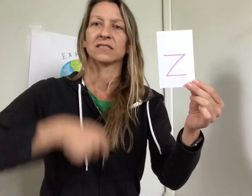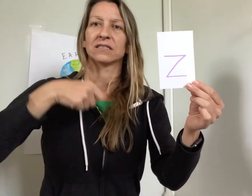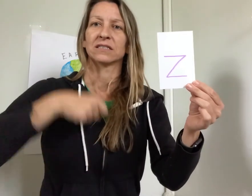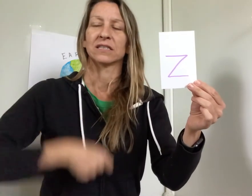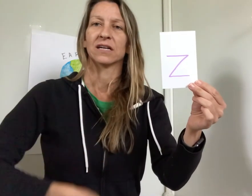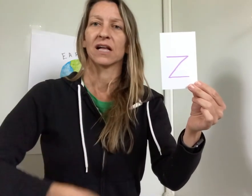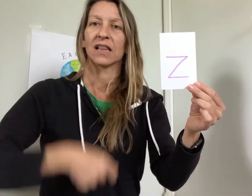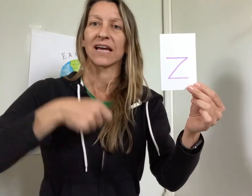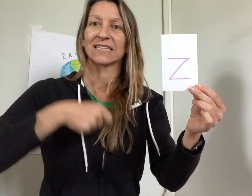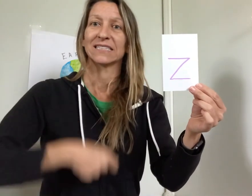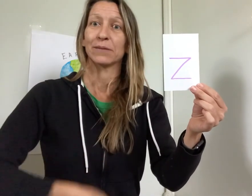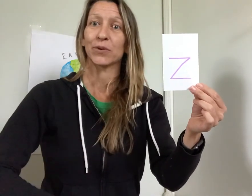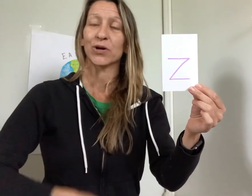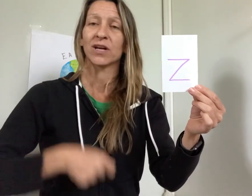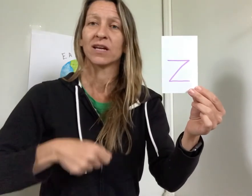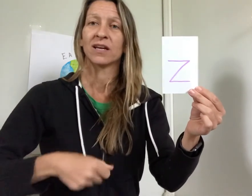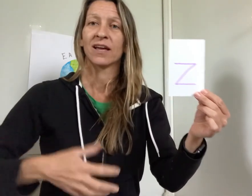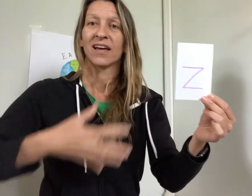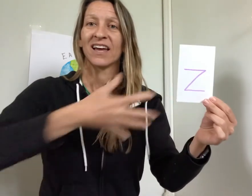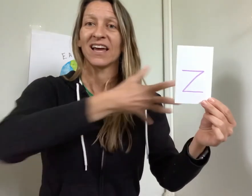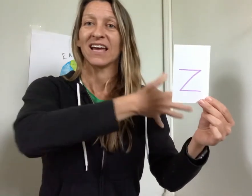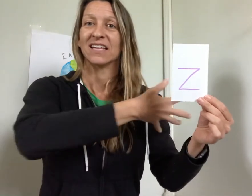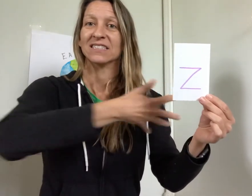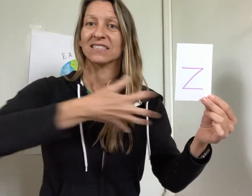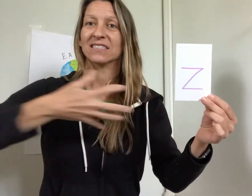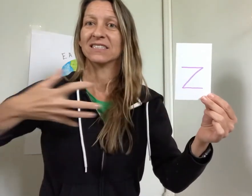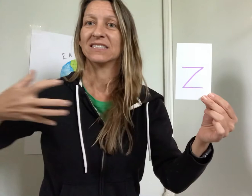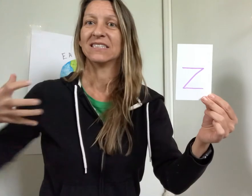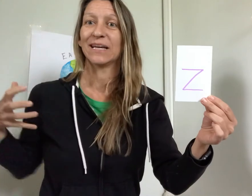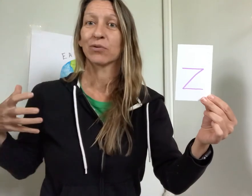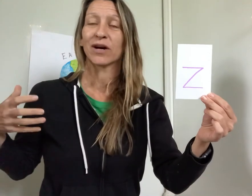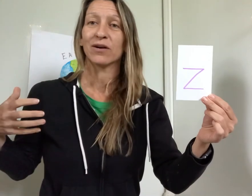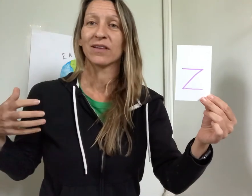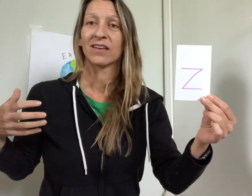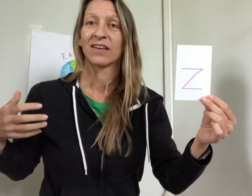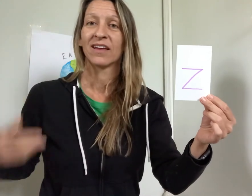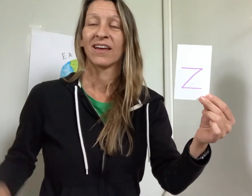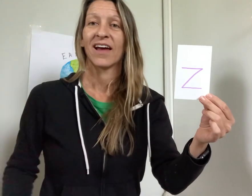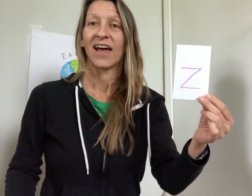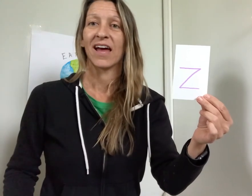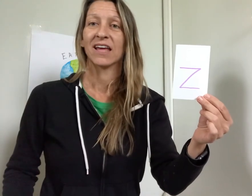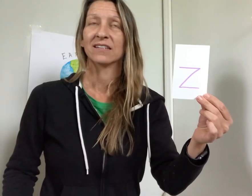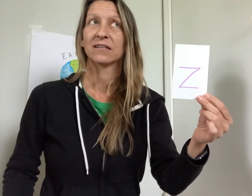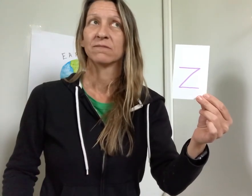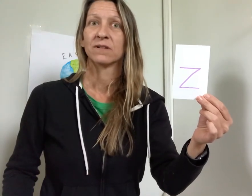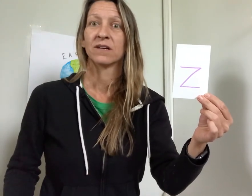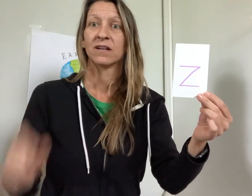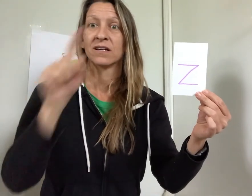Z, like zipper and zebra and